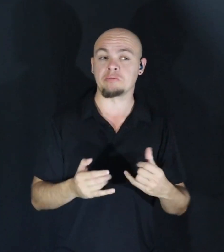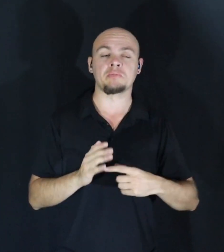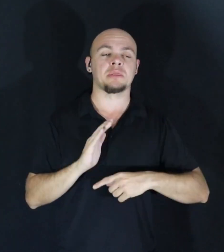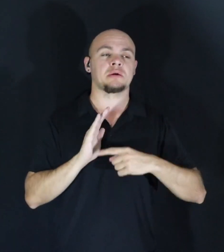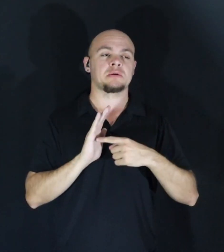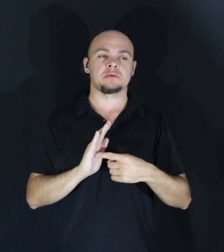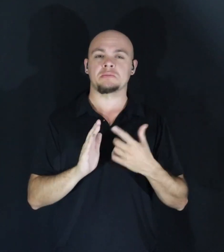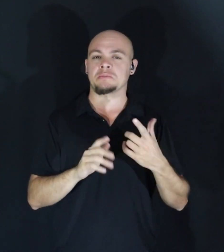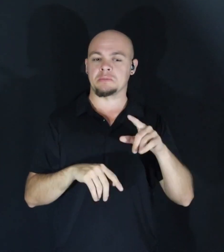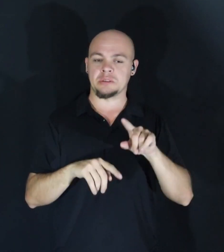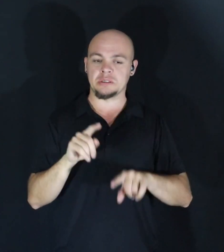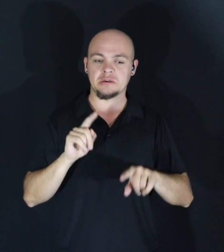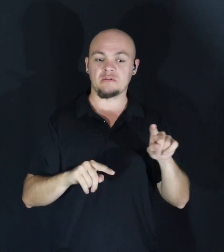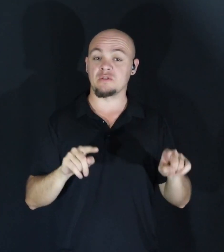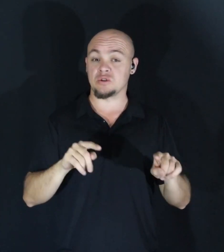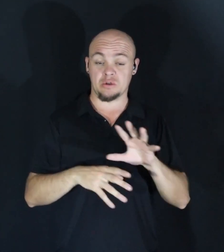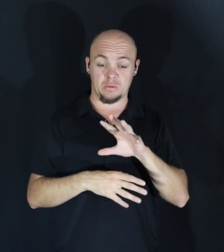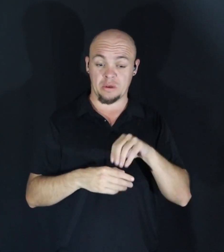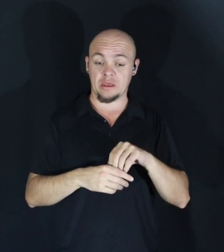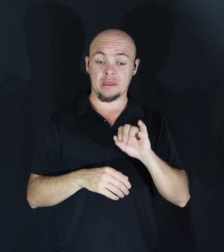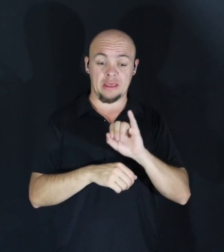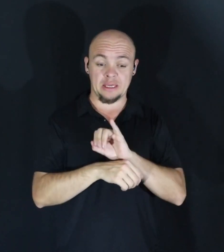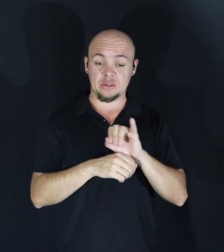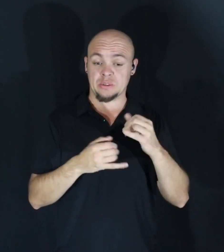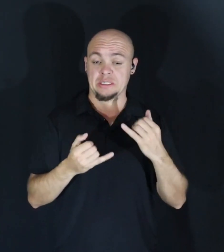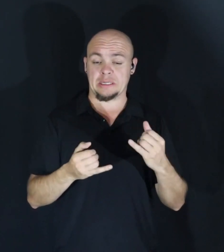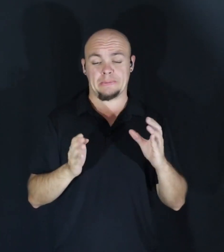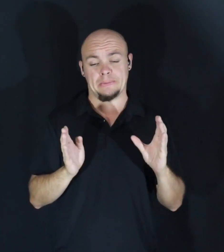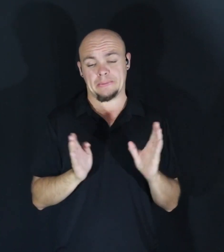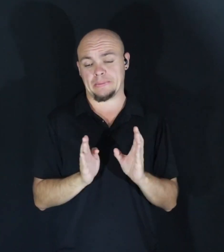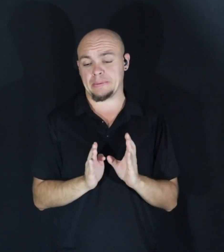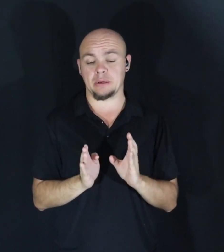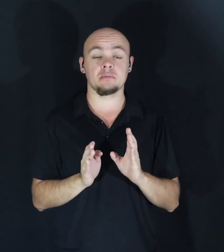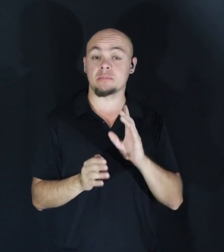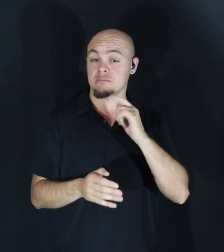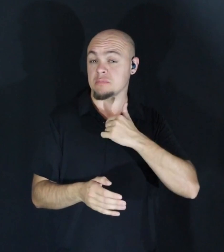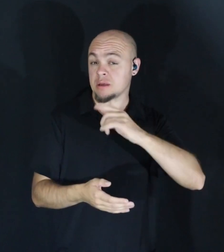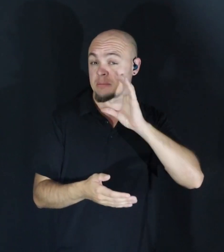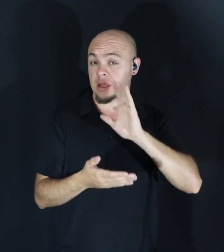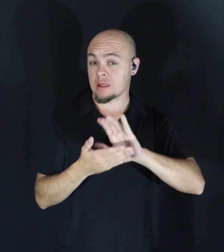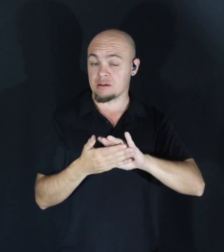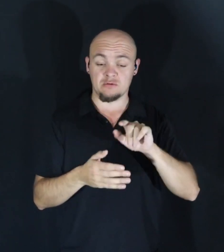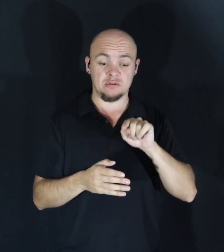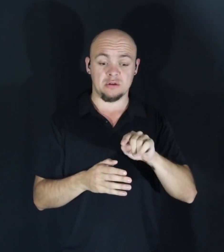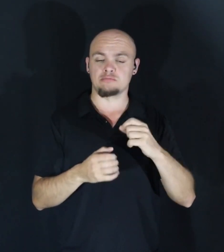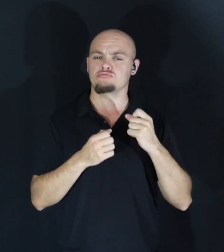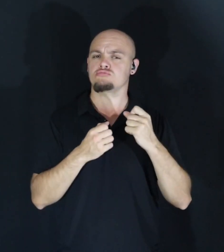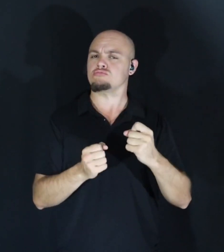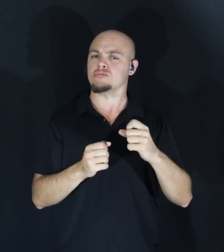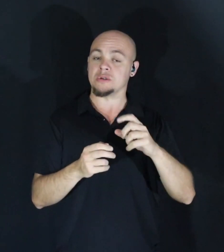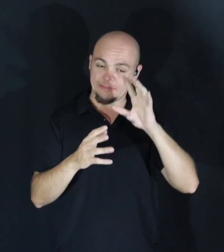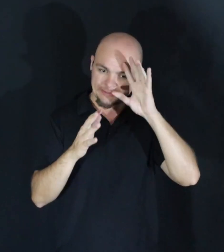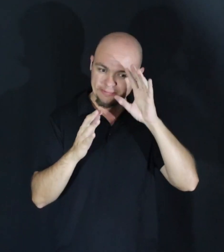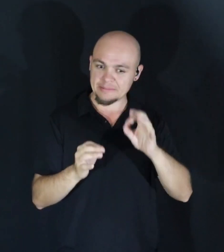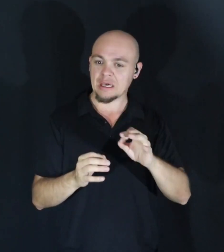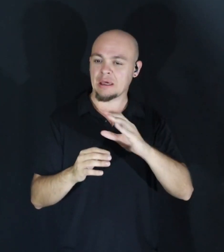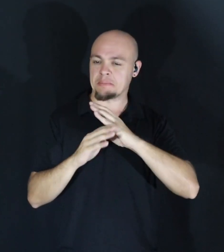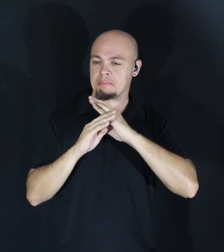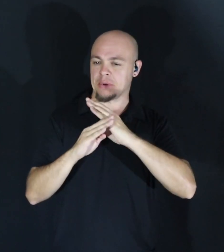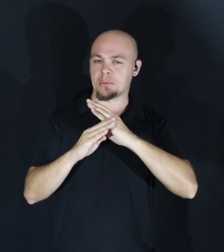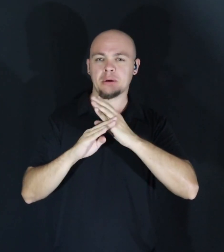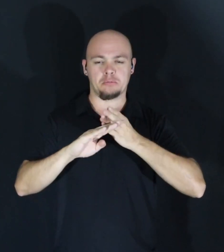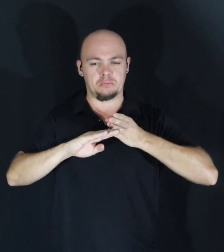little diversity exists in the industry today. But I firmly believe that this brave move of overcoming that barrier